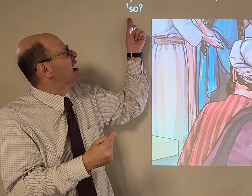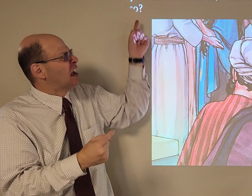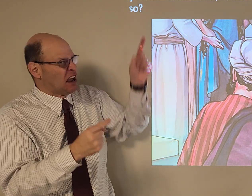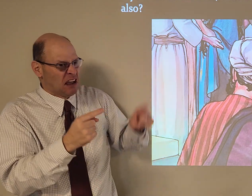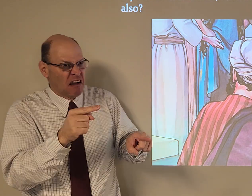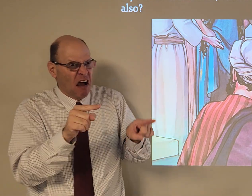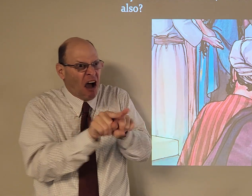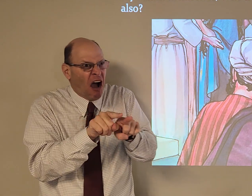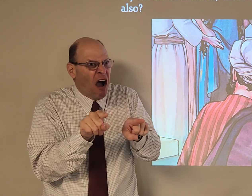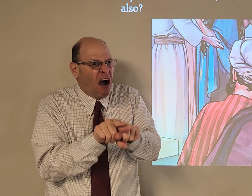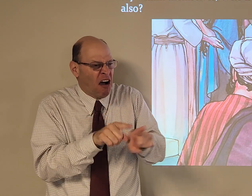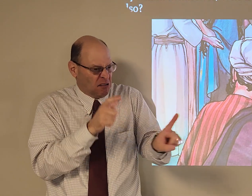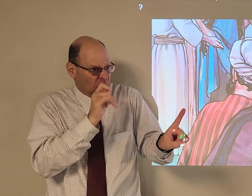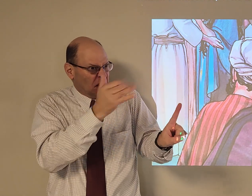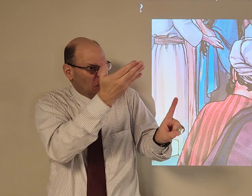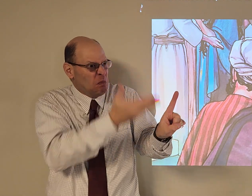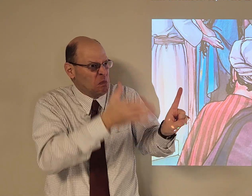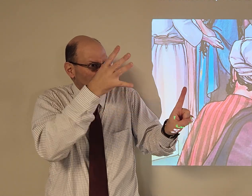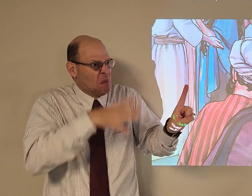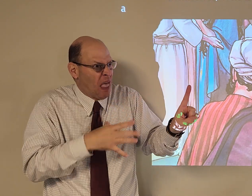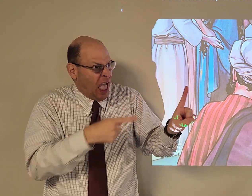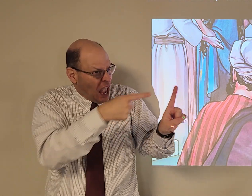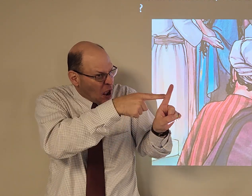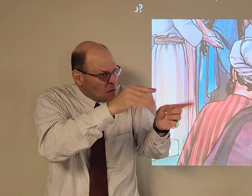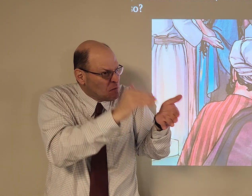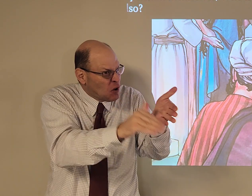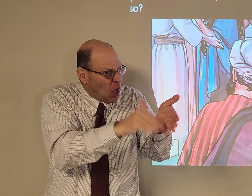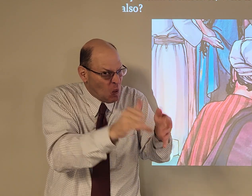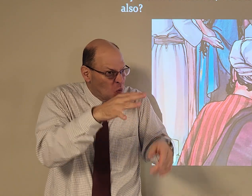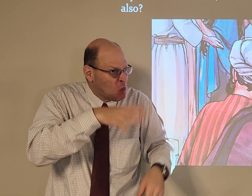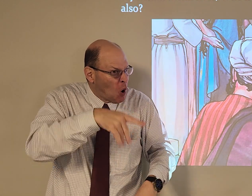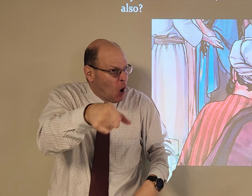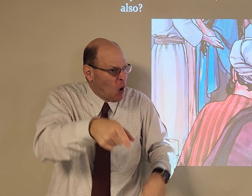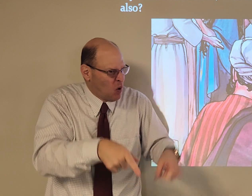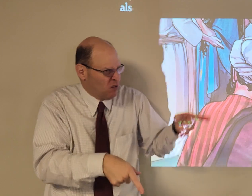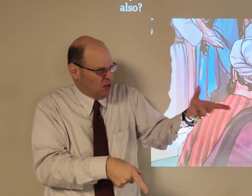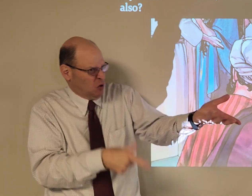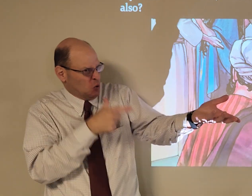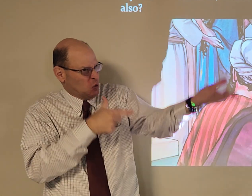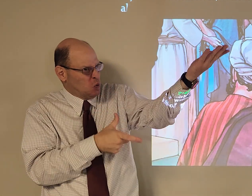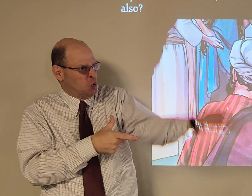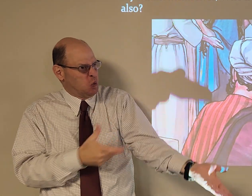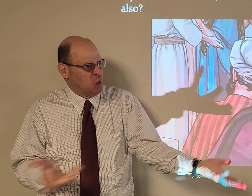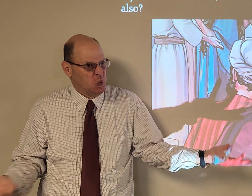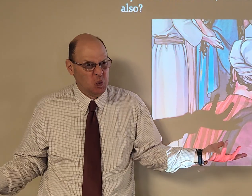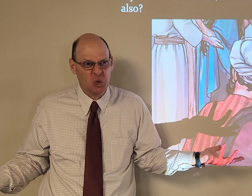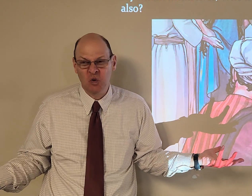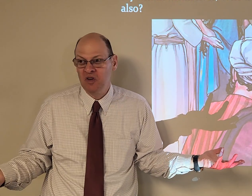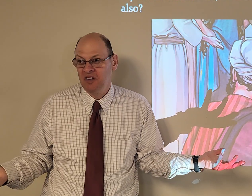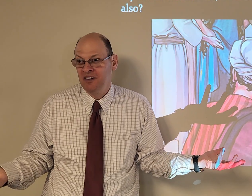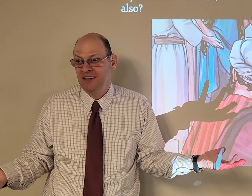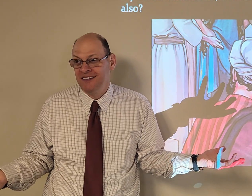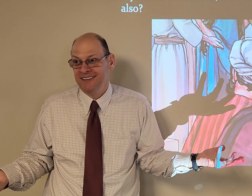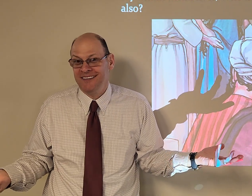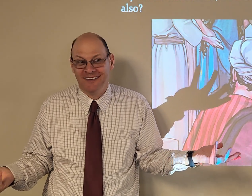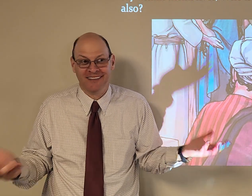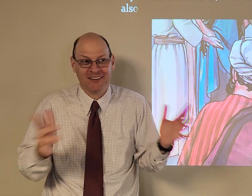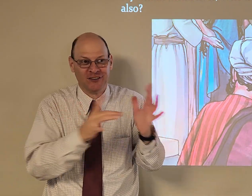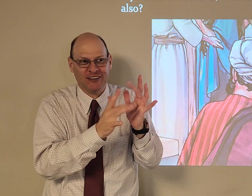Scripture says, who is this that forgiveth sins also? So they were talking to themselves amongst